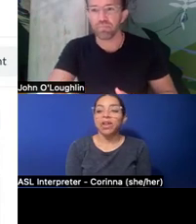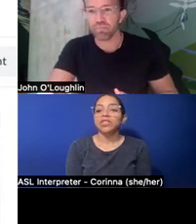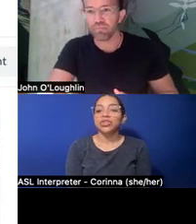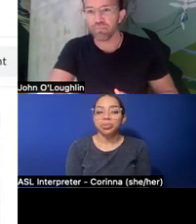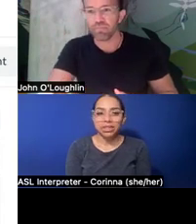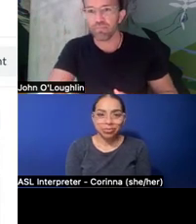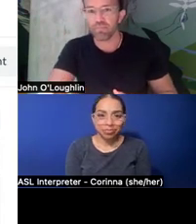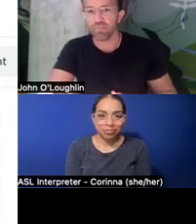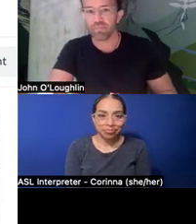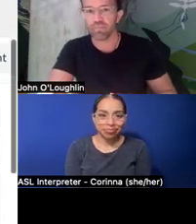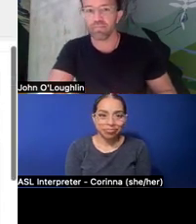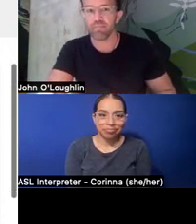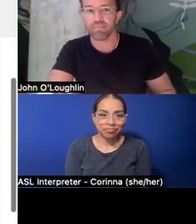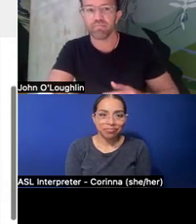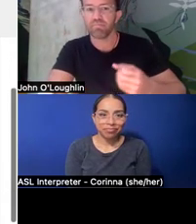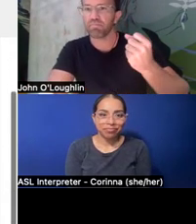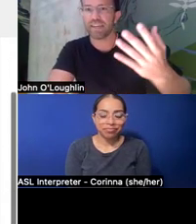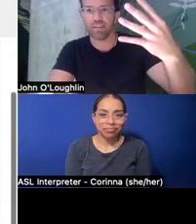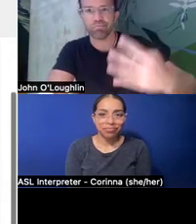Pick 5 scripts,